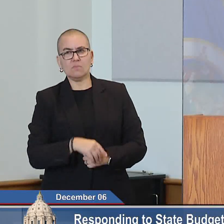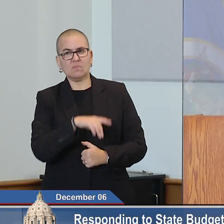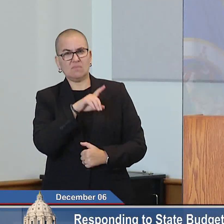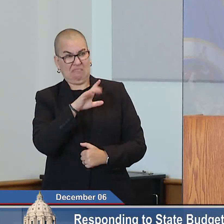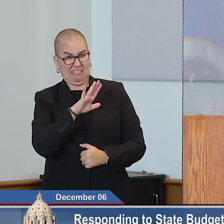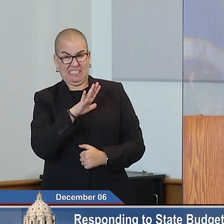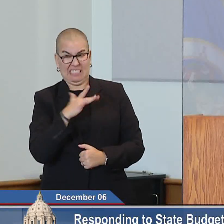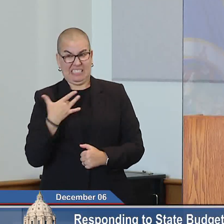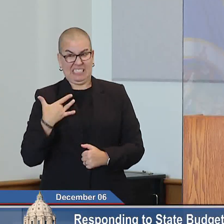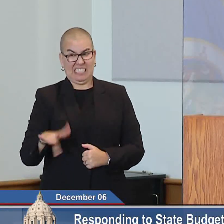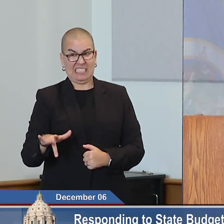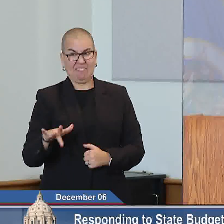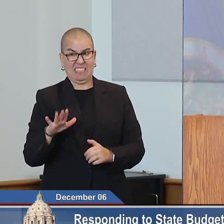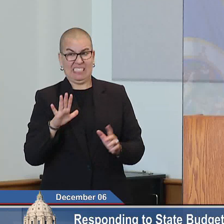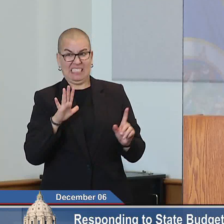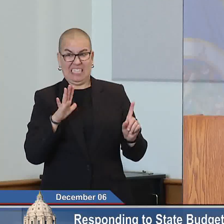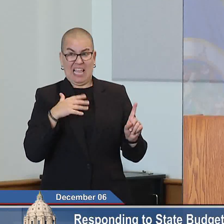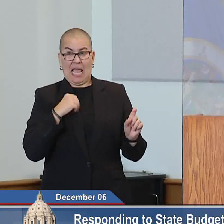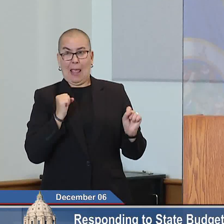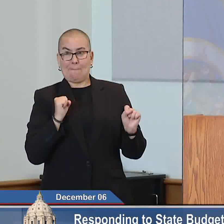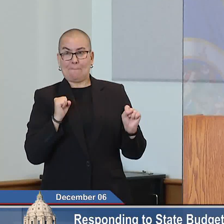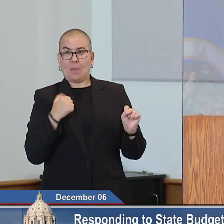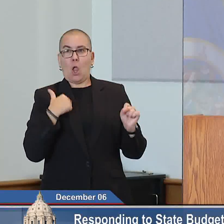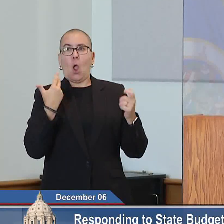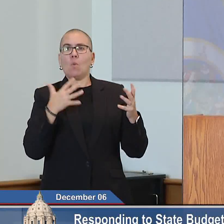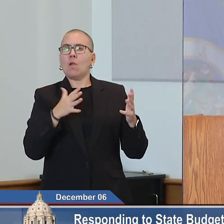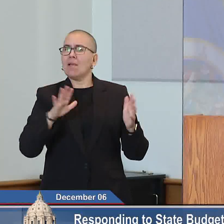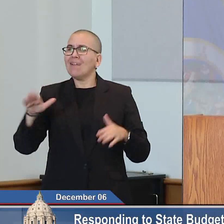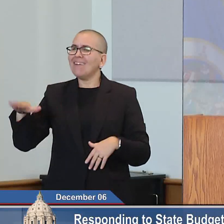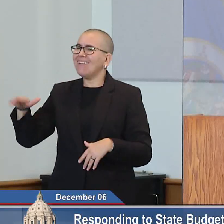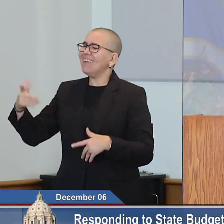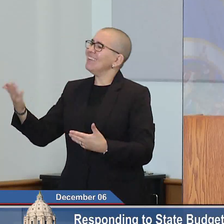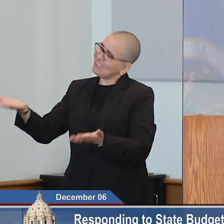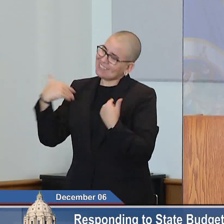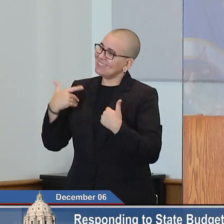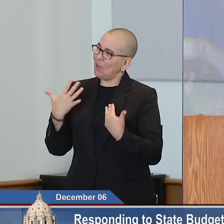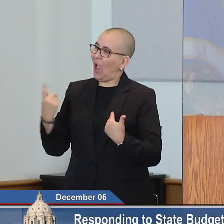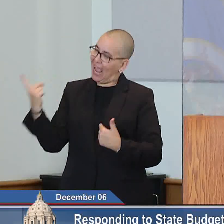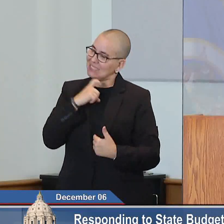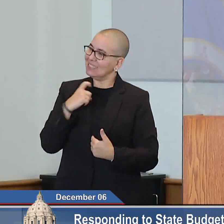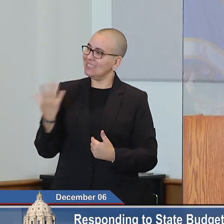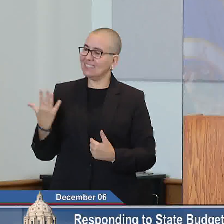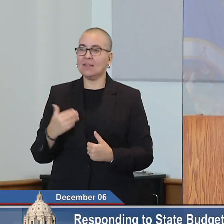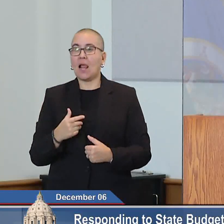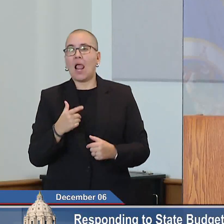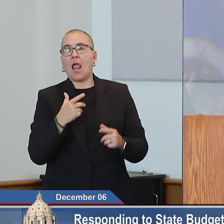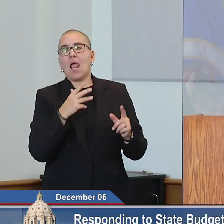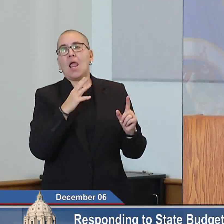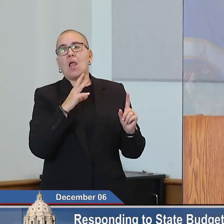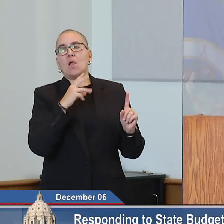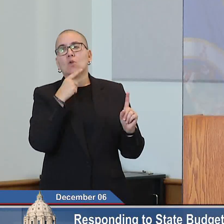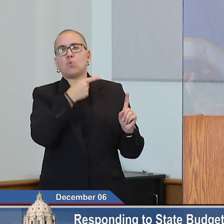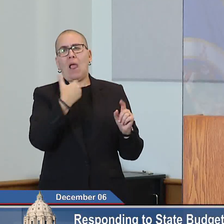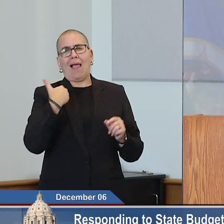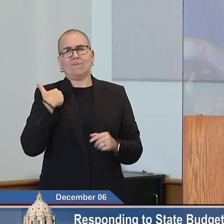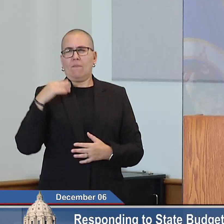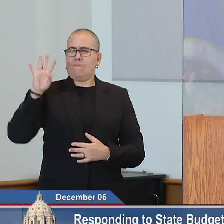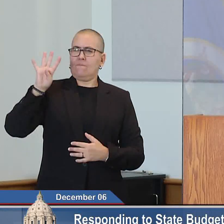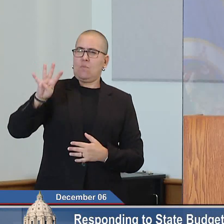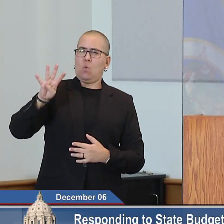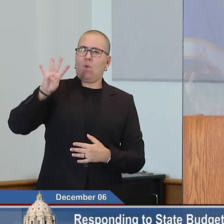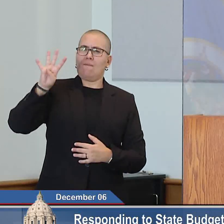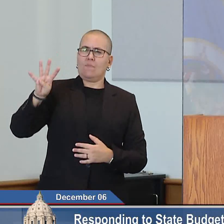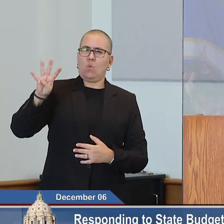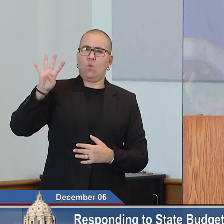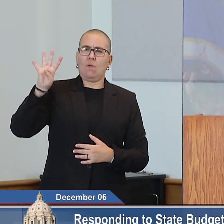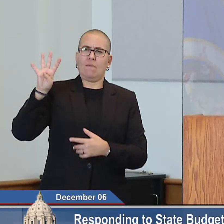Of course you do, you know that. You had the 4-4-4 agreement, and that just sort of was a framing where you had 1-3rd,